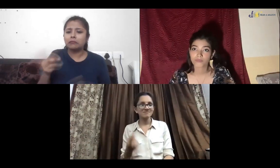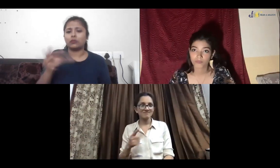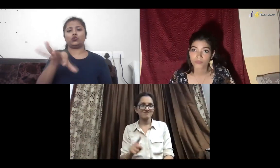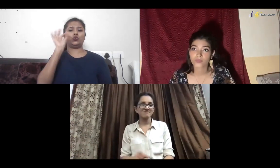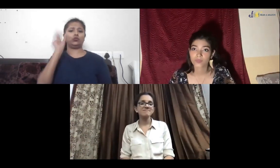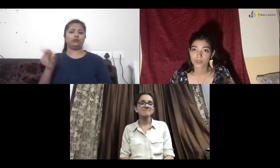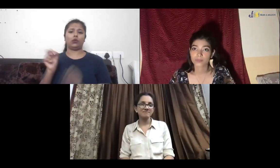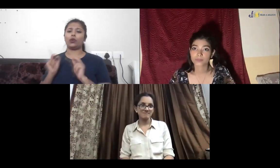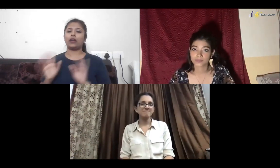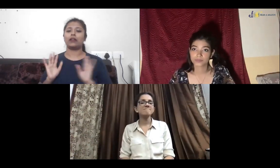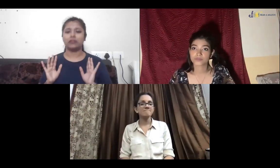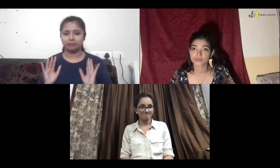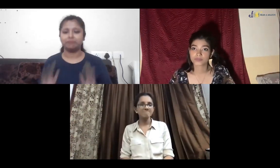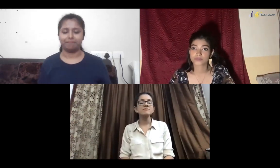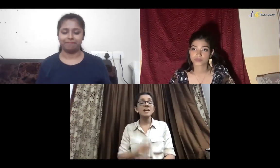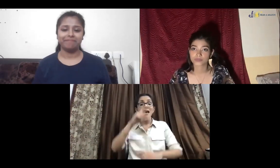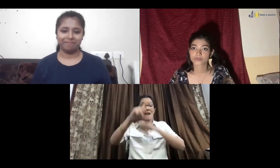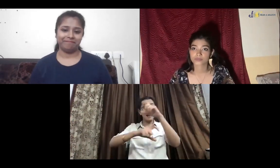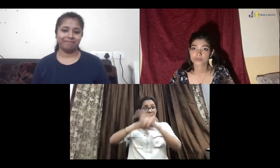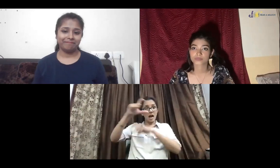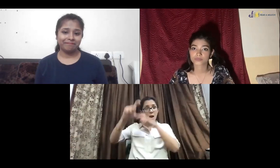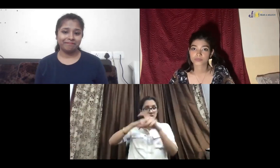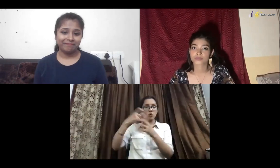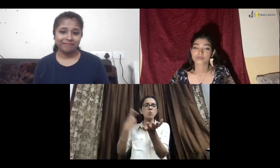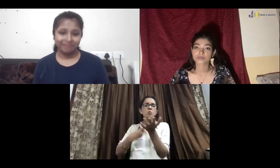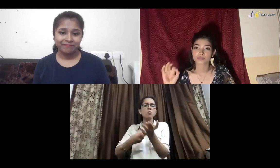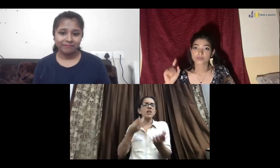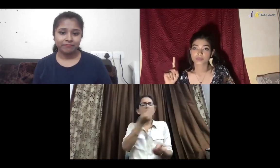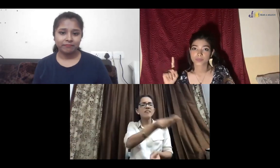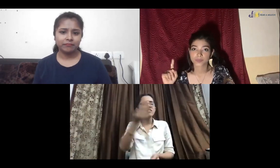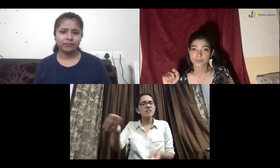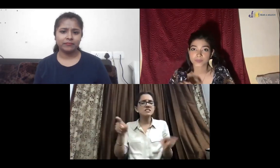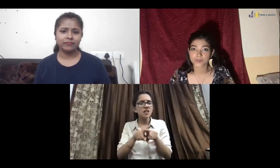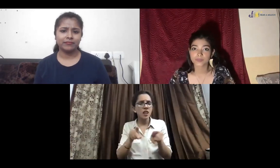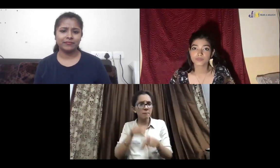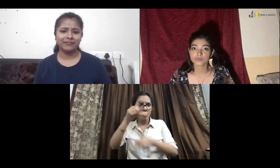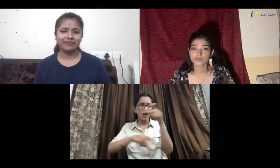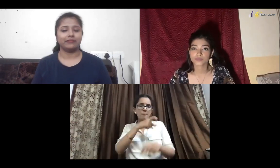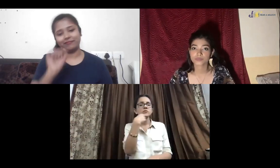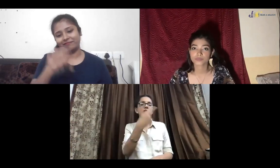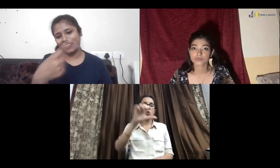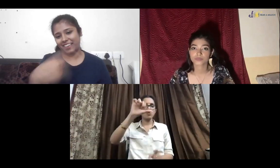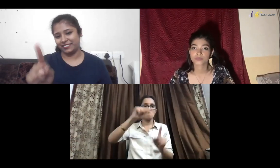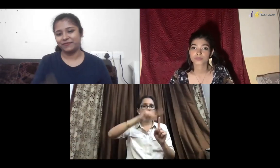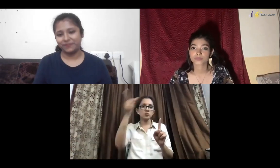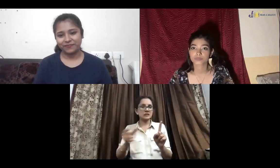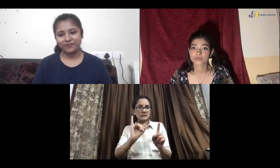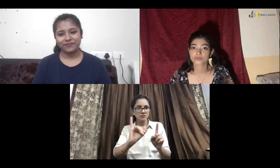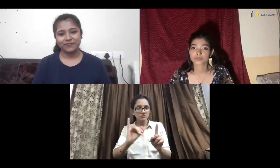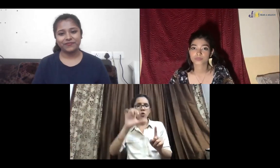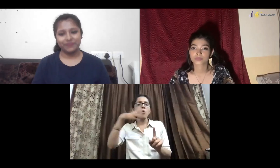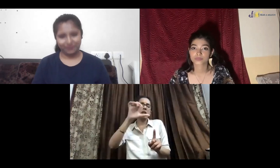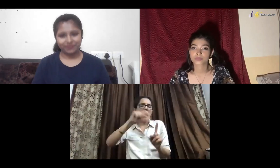lose your bus and these things. So what you have to choose? So in company, there is the rules are